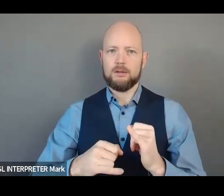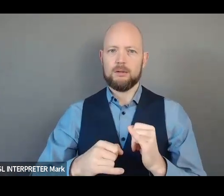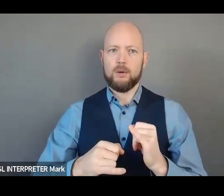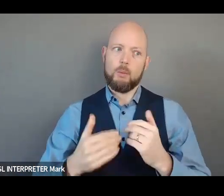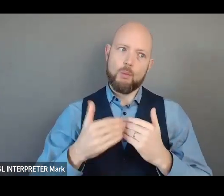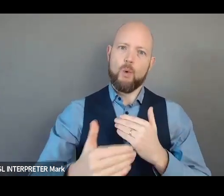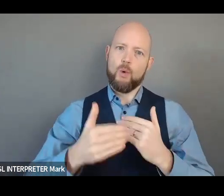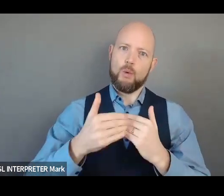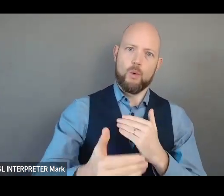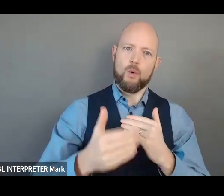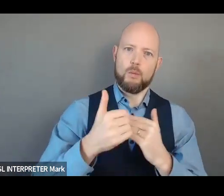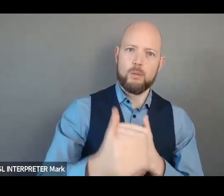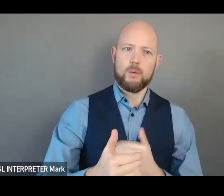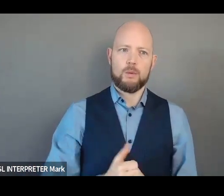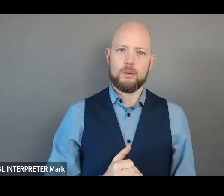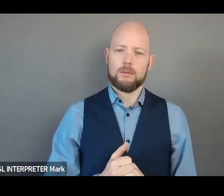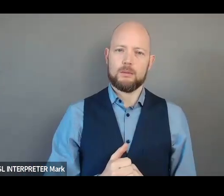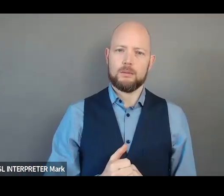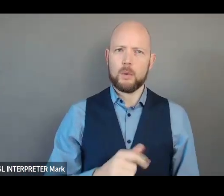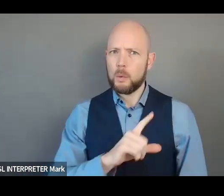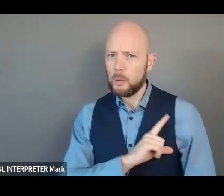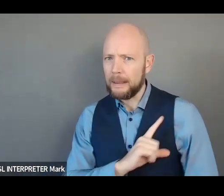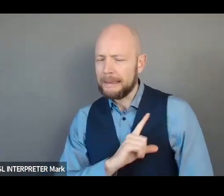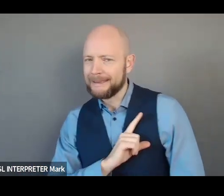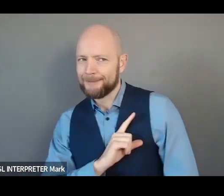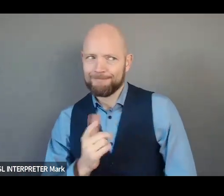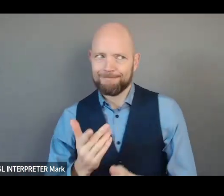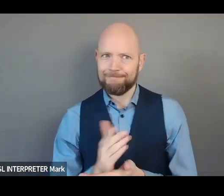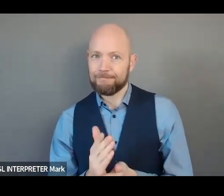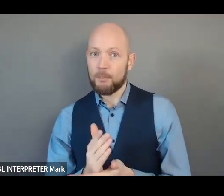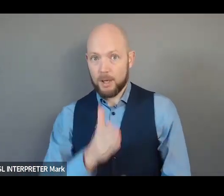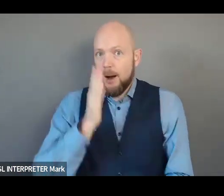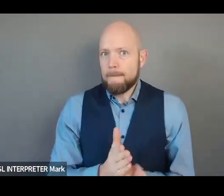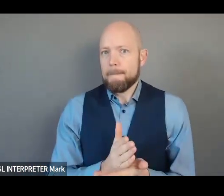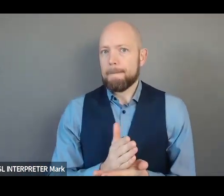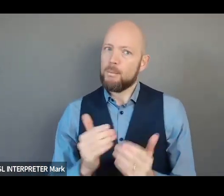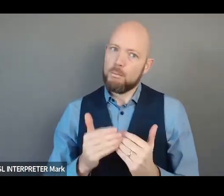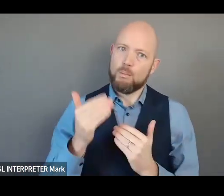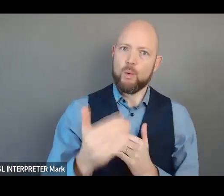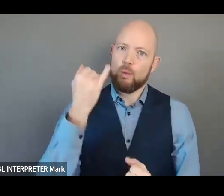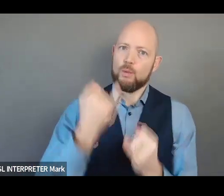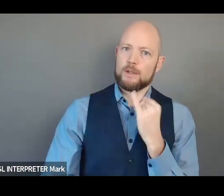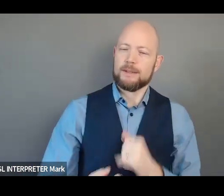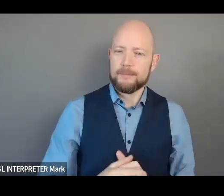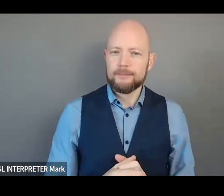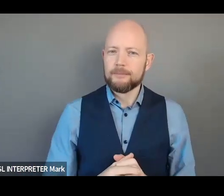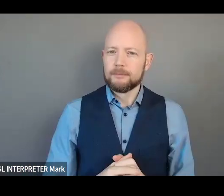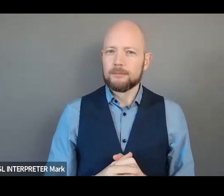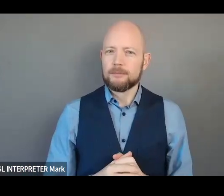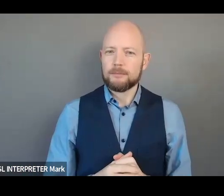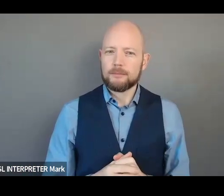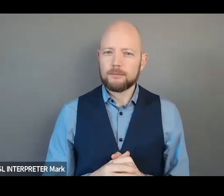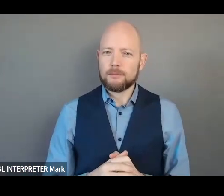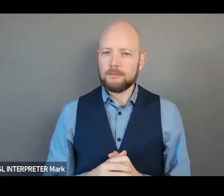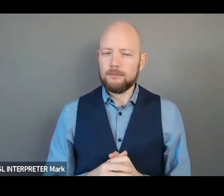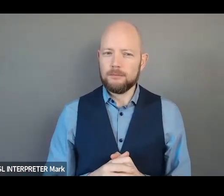direct explanation for why that may be. But whatever the case may be, it does fits in with the broader narrative and